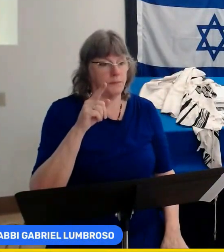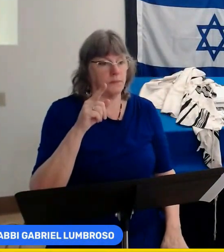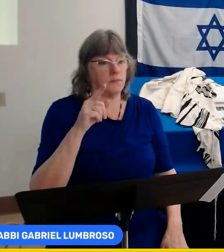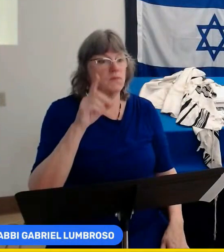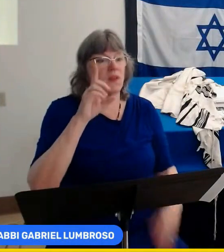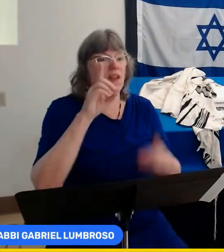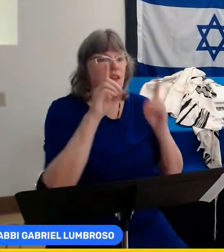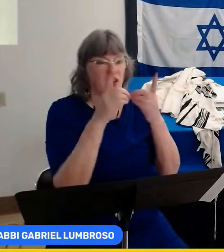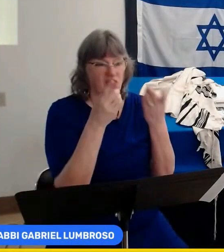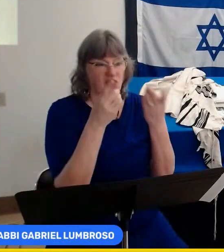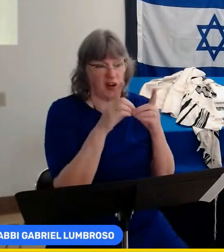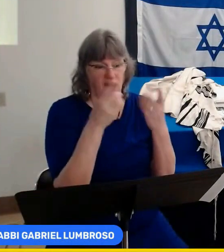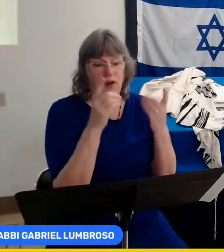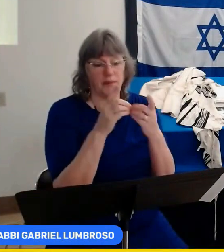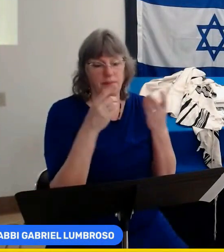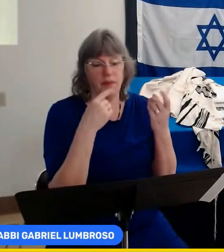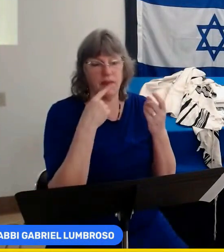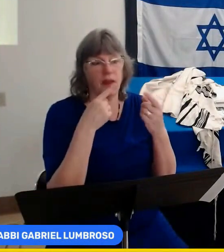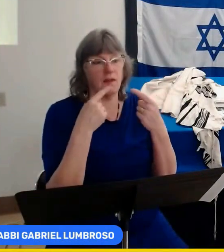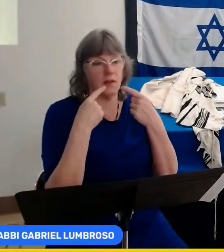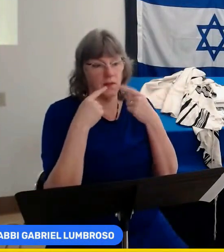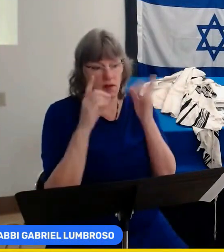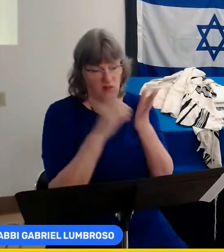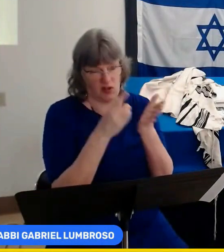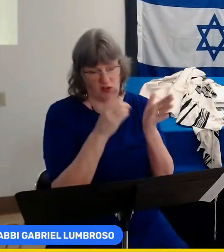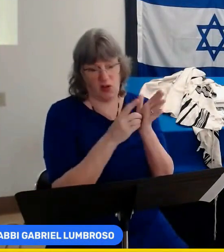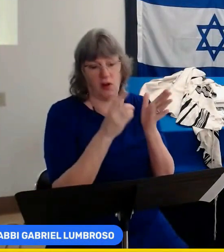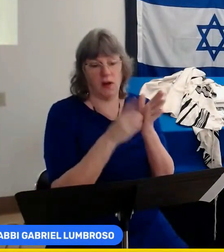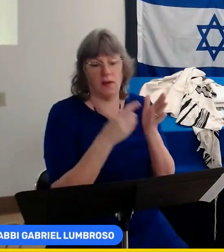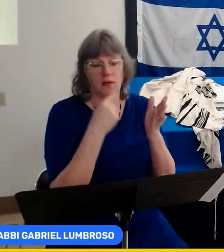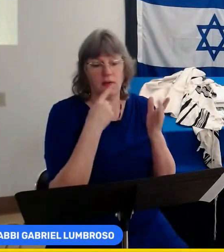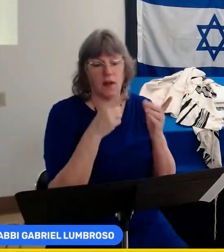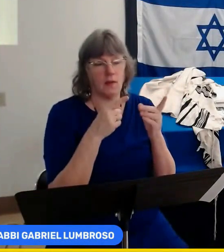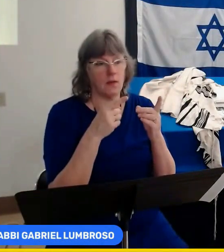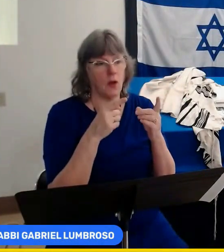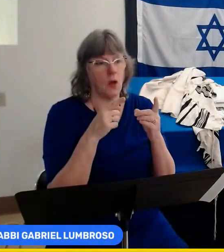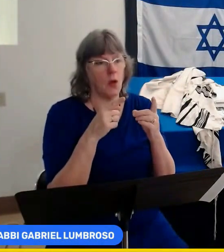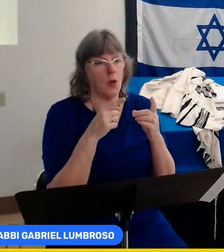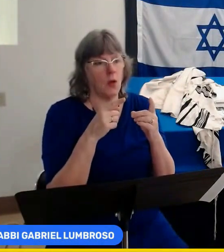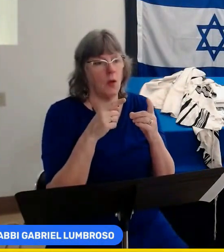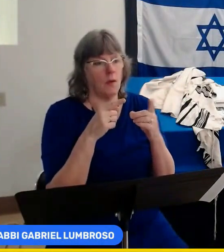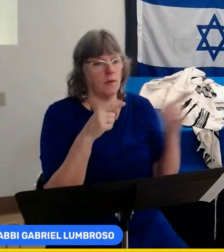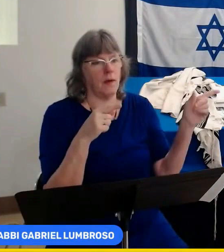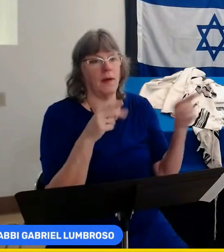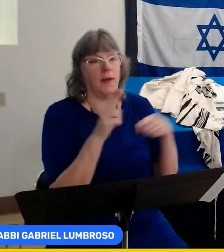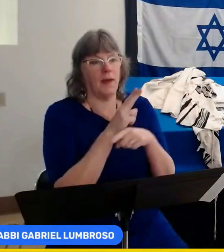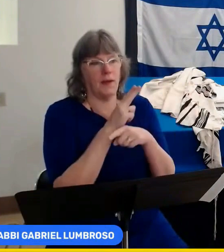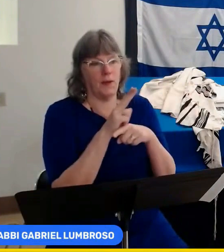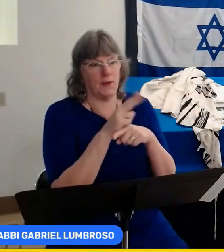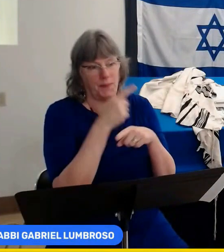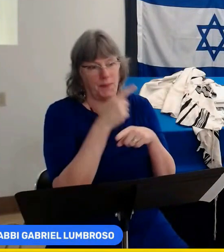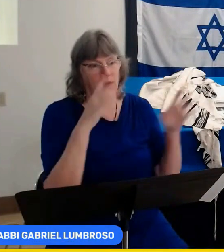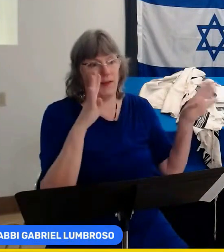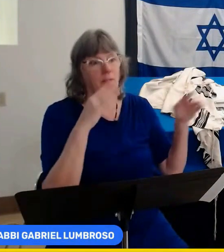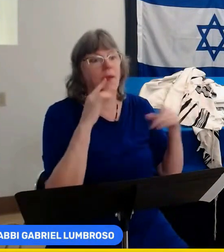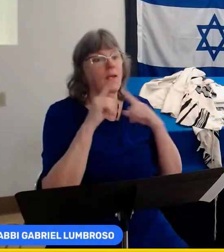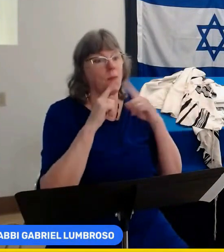Okay, here we go. This is from the dictionary. You know, English is my fourth language, so I use a dictionary sometimes.